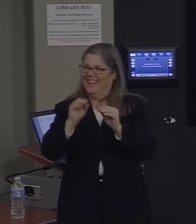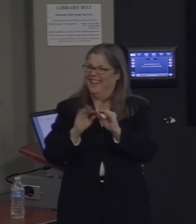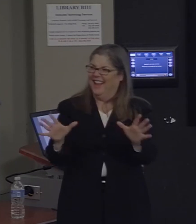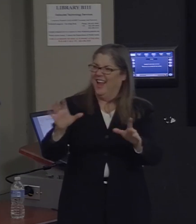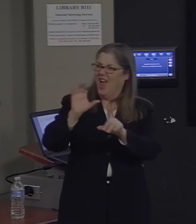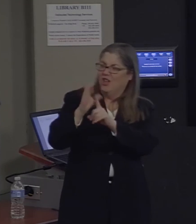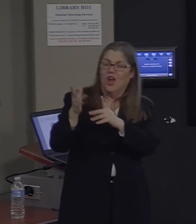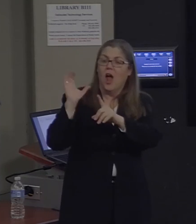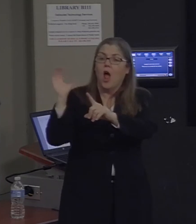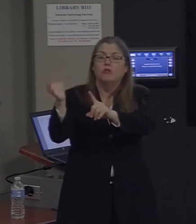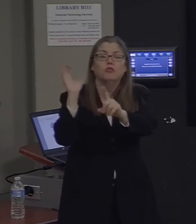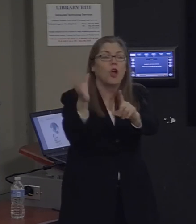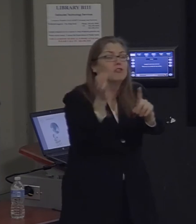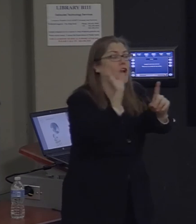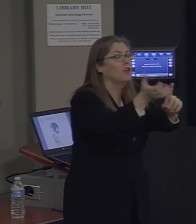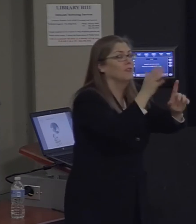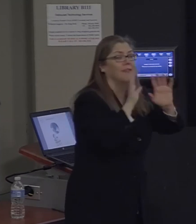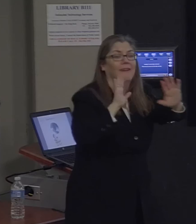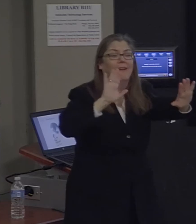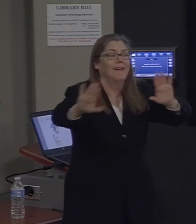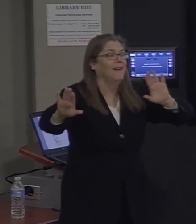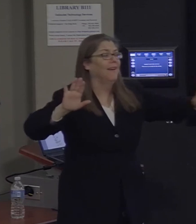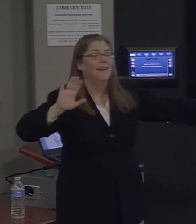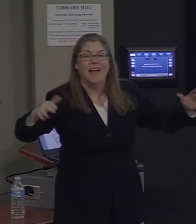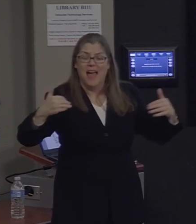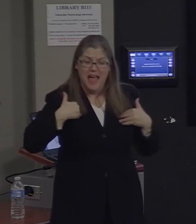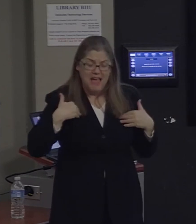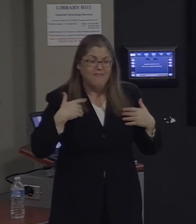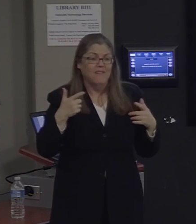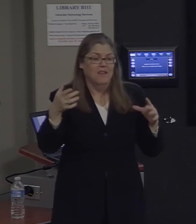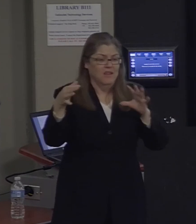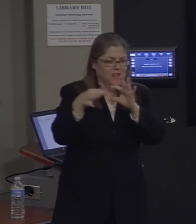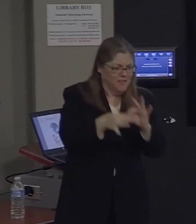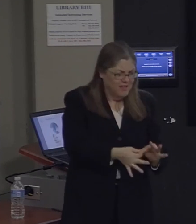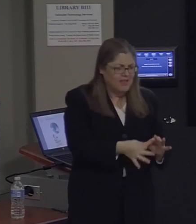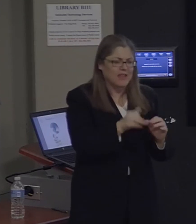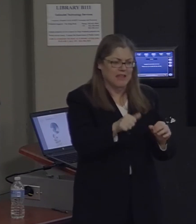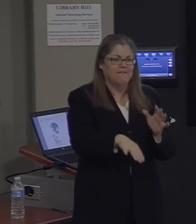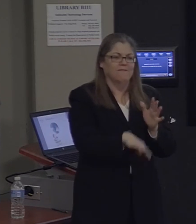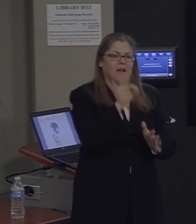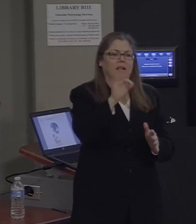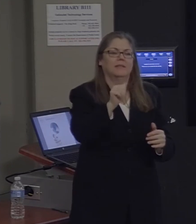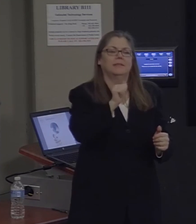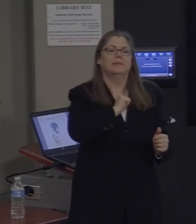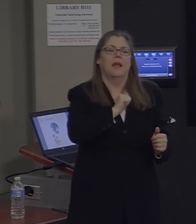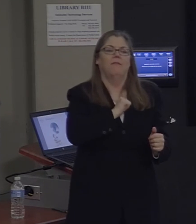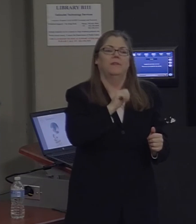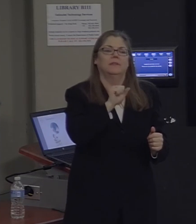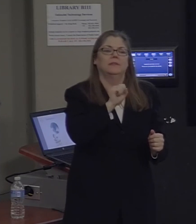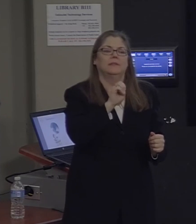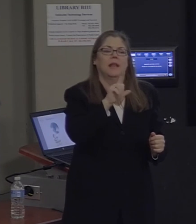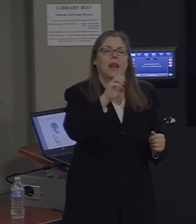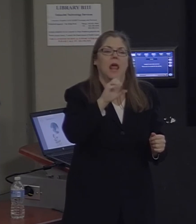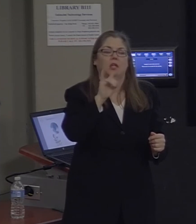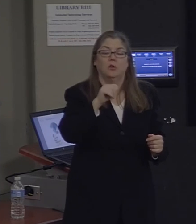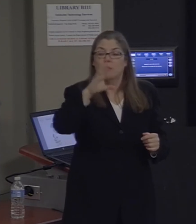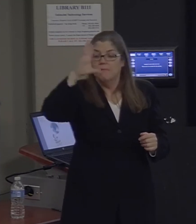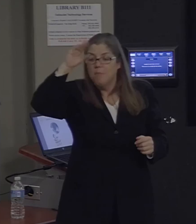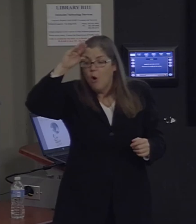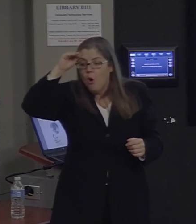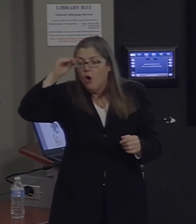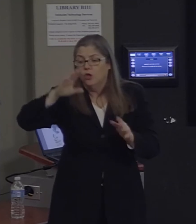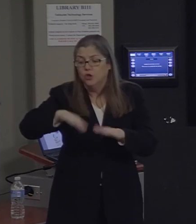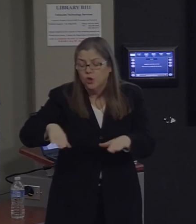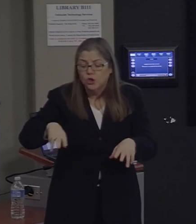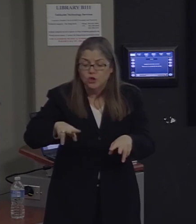single cultural finding that there is can be accounted for by self-selection. The boy children look at these